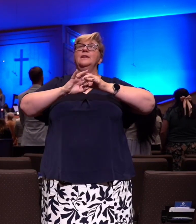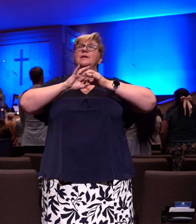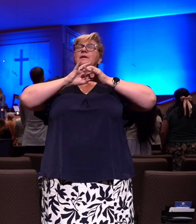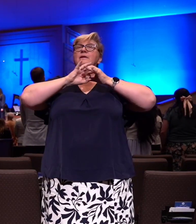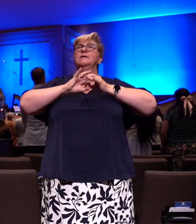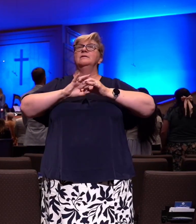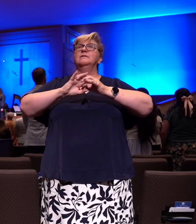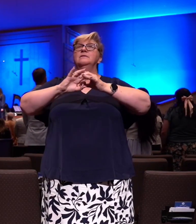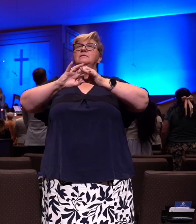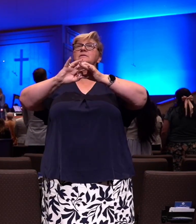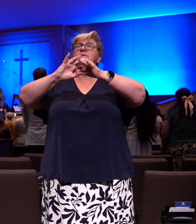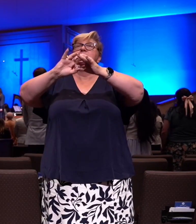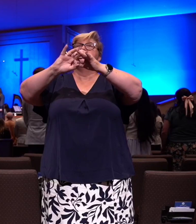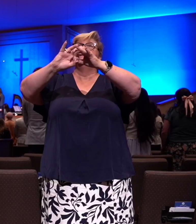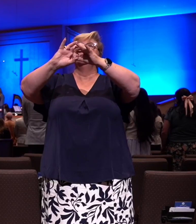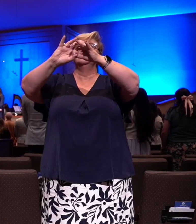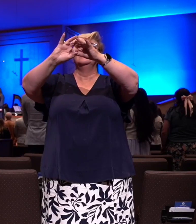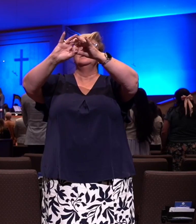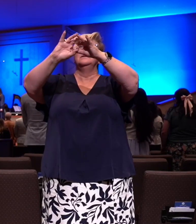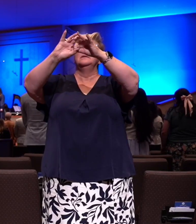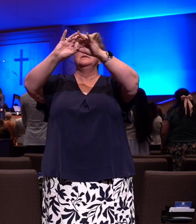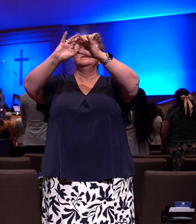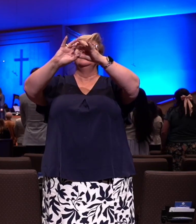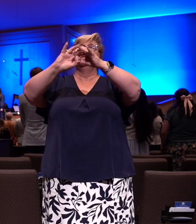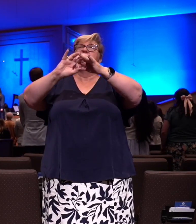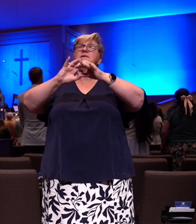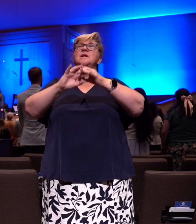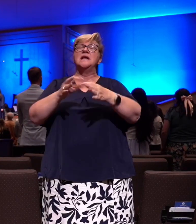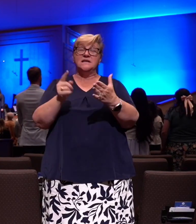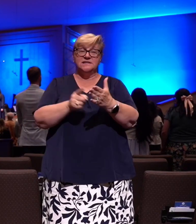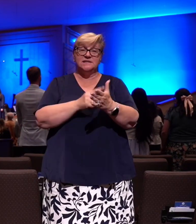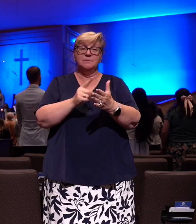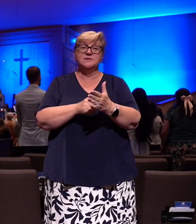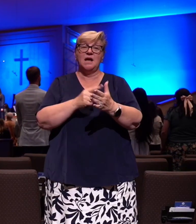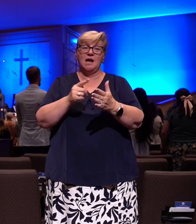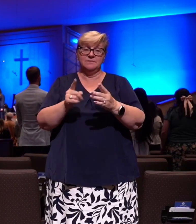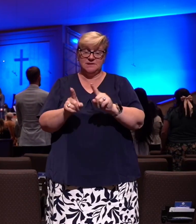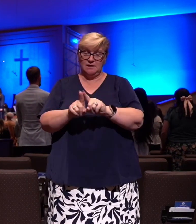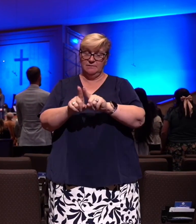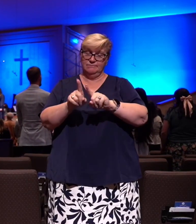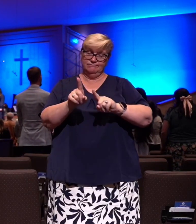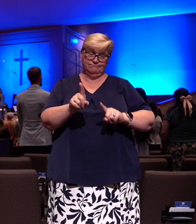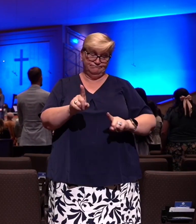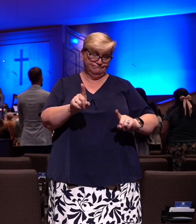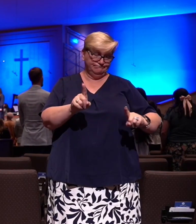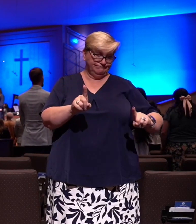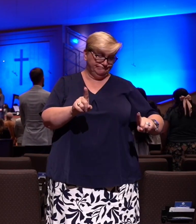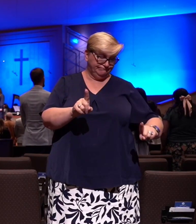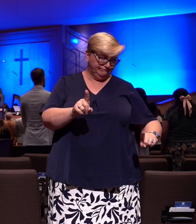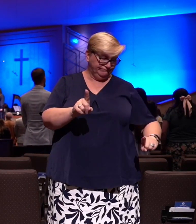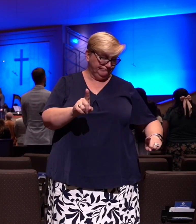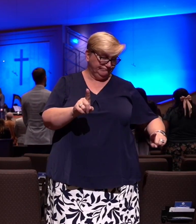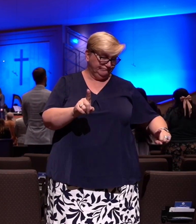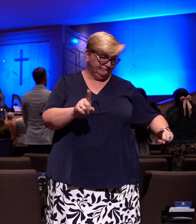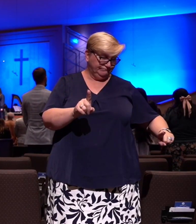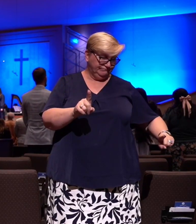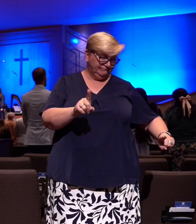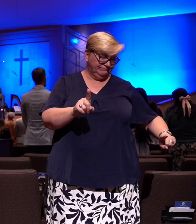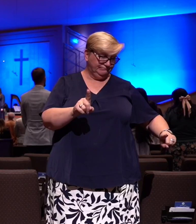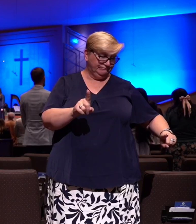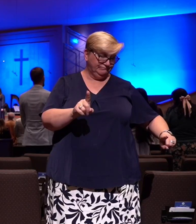my wandering heart to thee. Prone to wander, Lord,